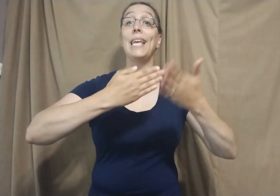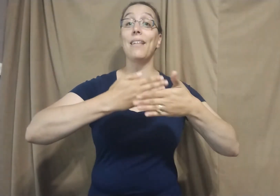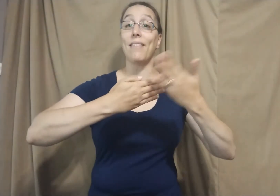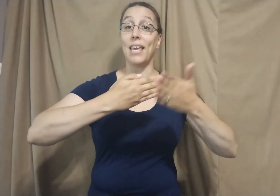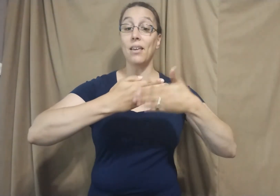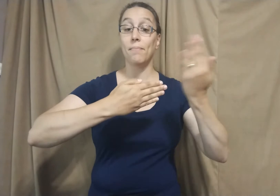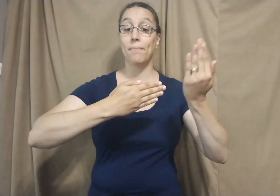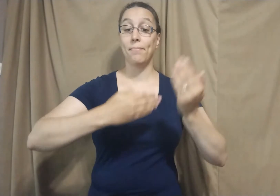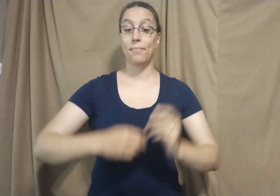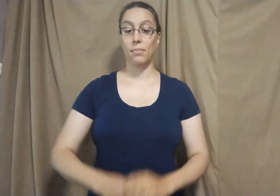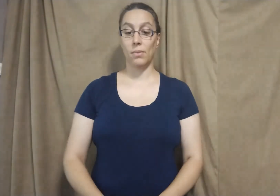easy,